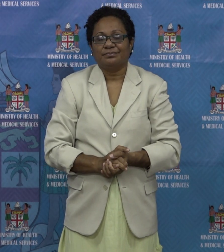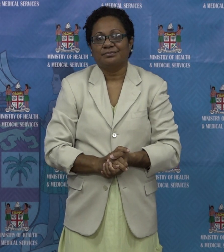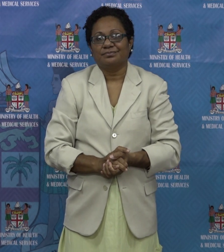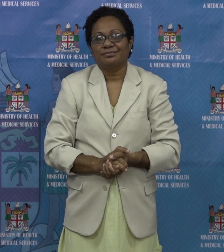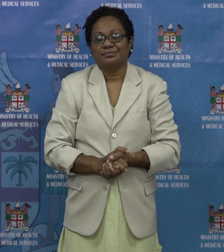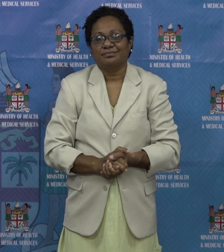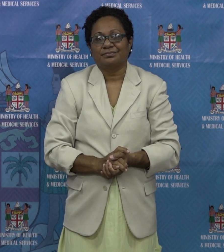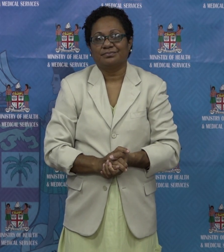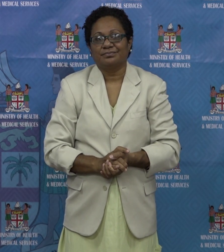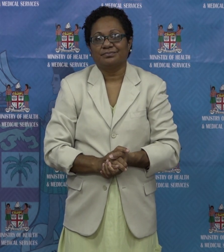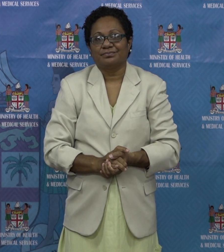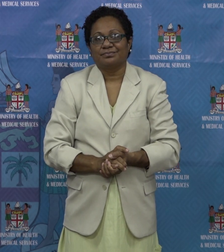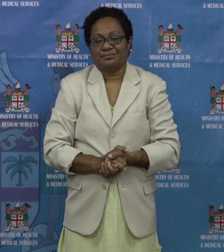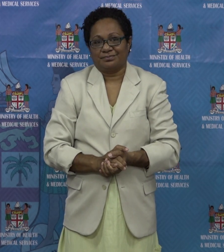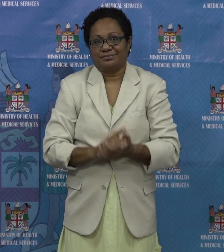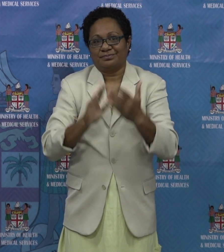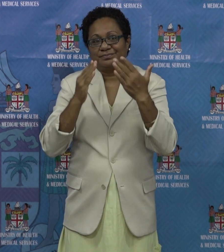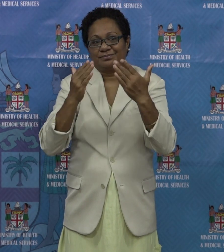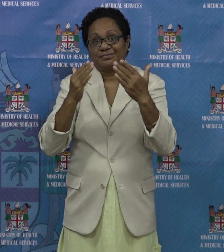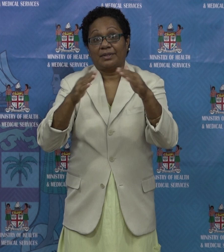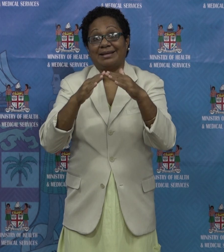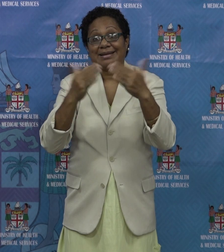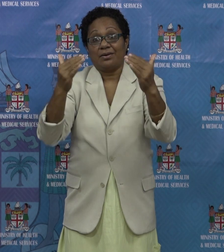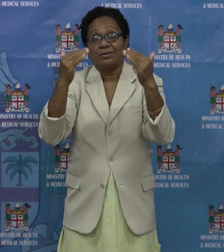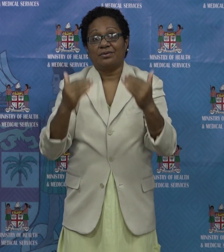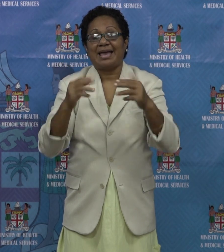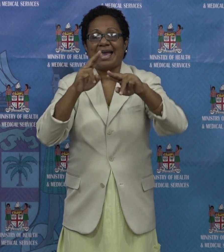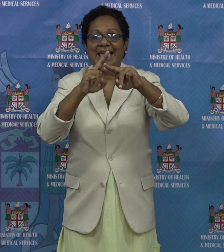Thank you, La. Now we'll move to FBC. Kroy.